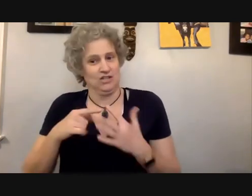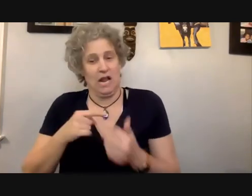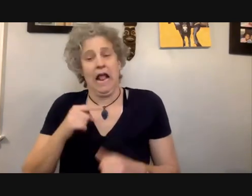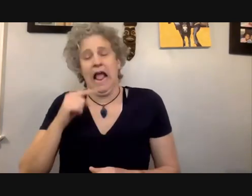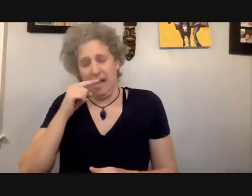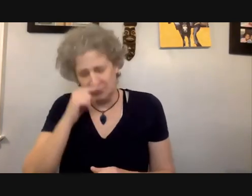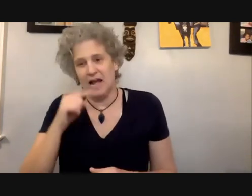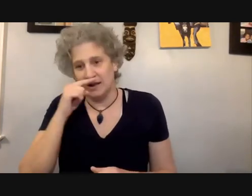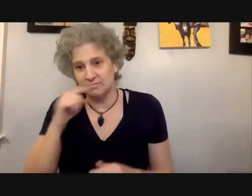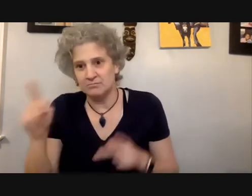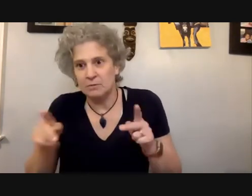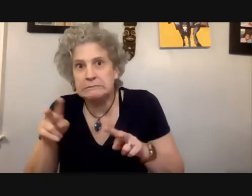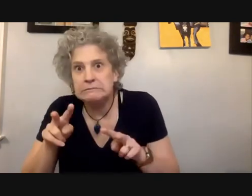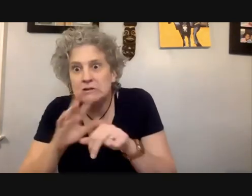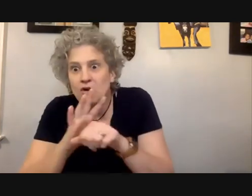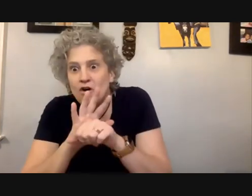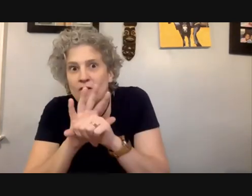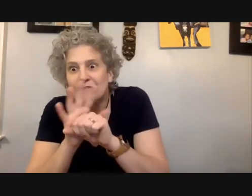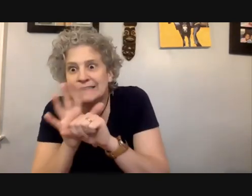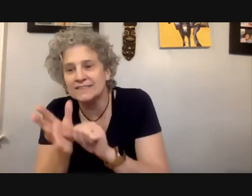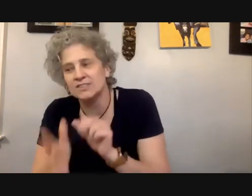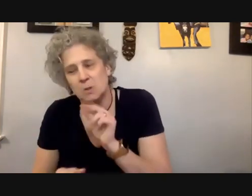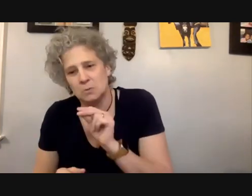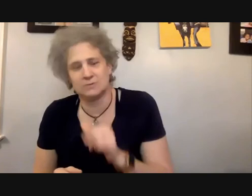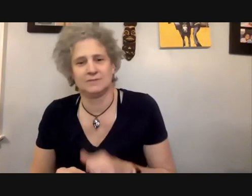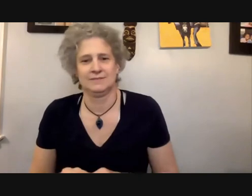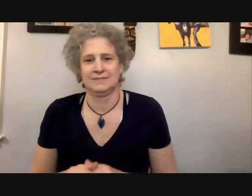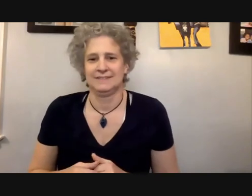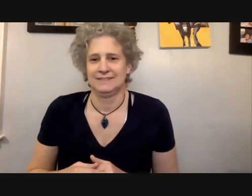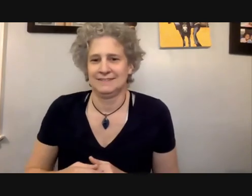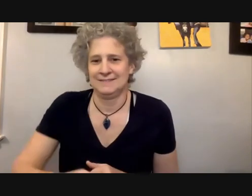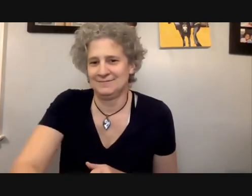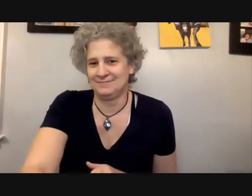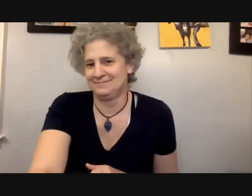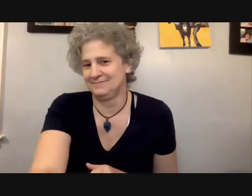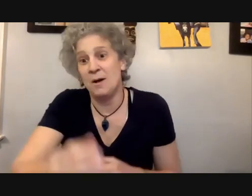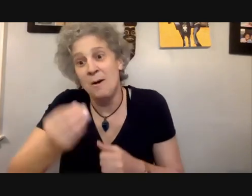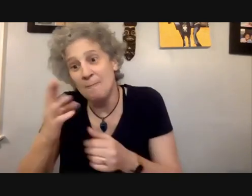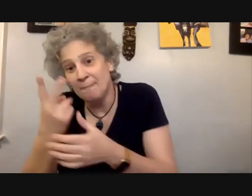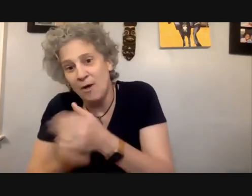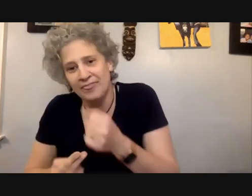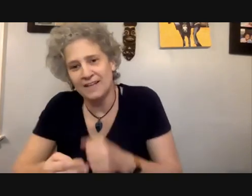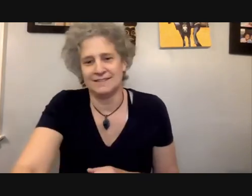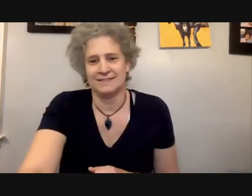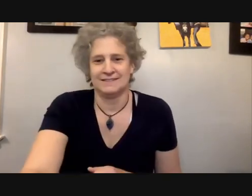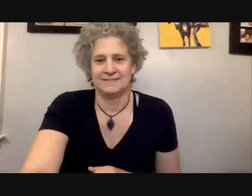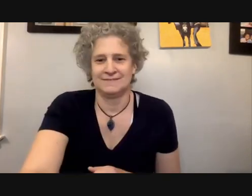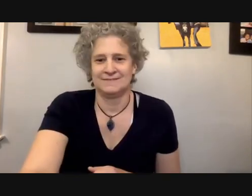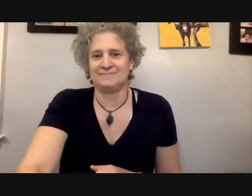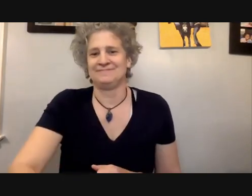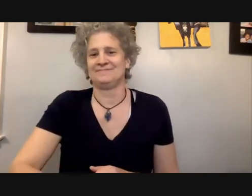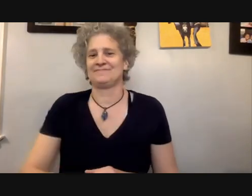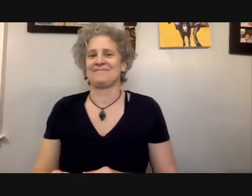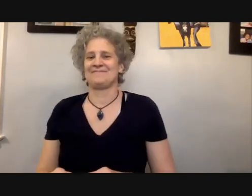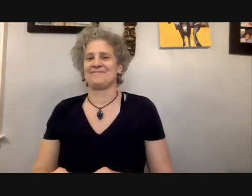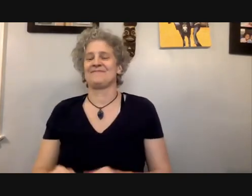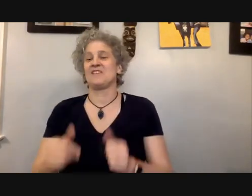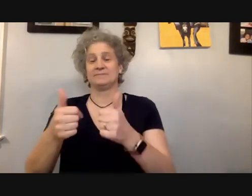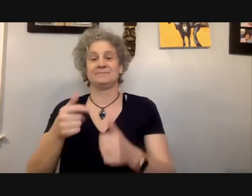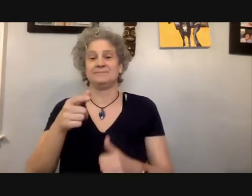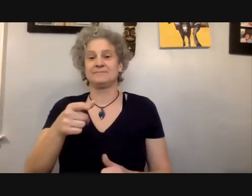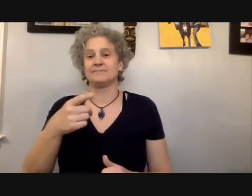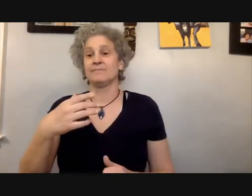Now it's allergy season. I definitely notice spring is coming. And of course, people see you sneezing and the first thing they think is COVID. It's like, it's